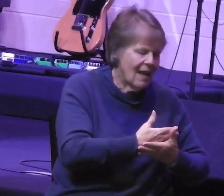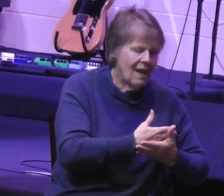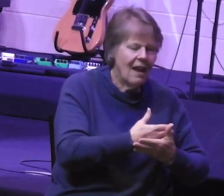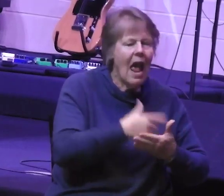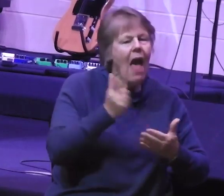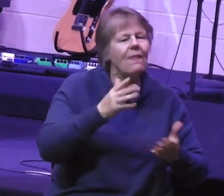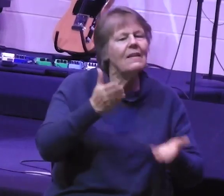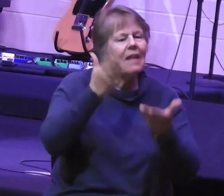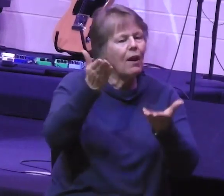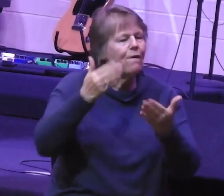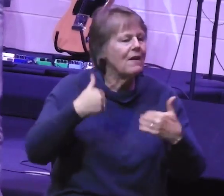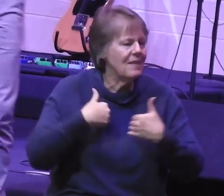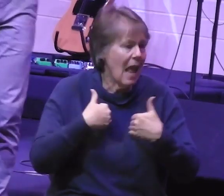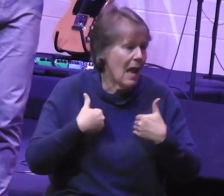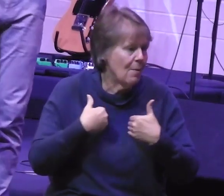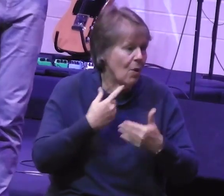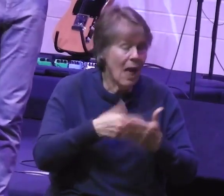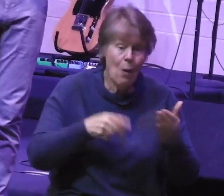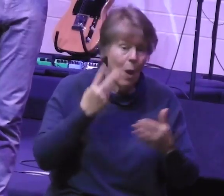have been unbelievable.